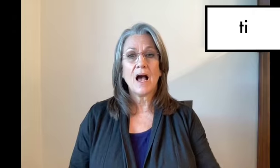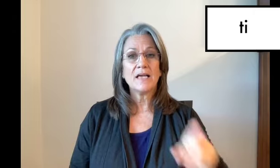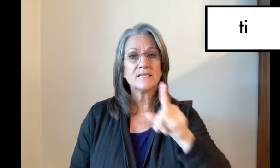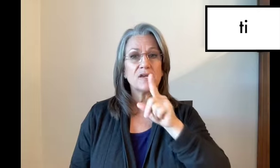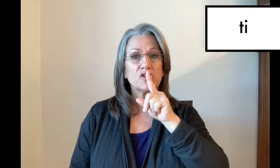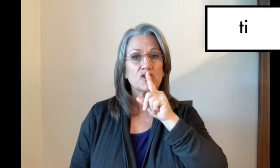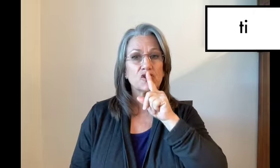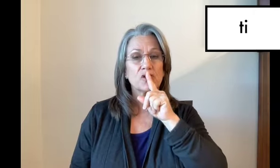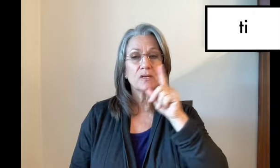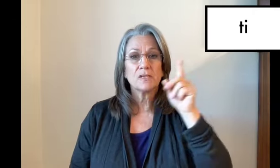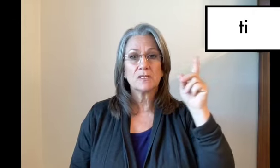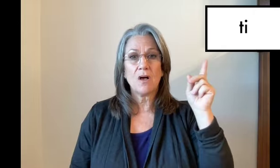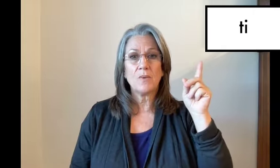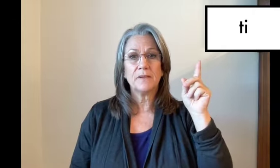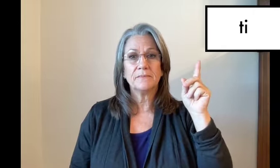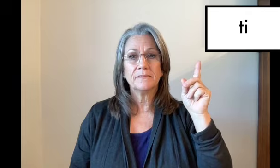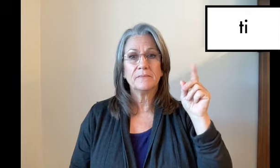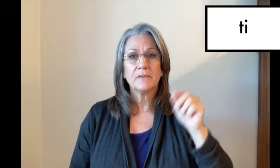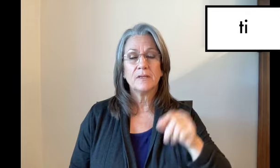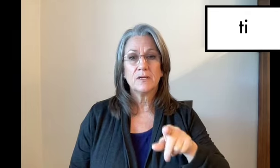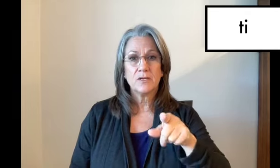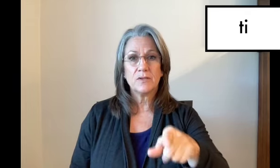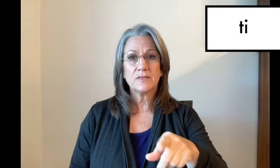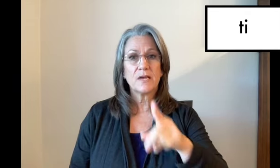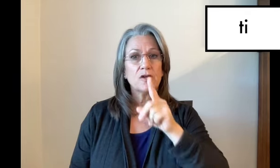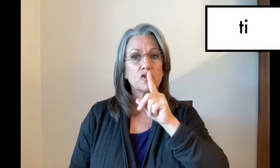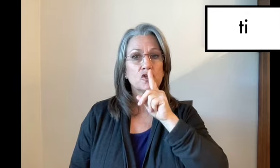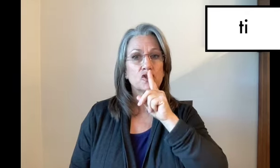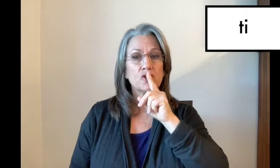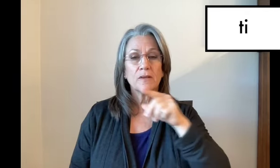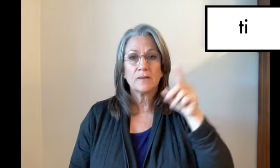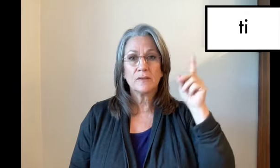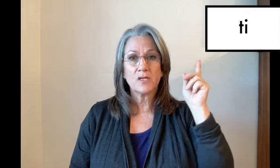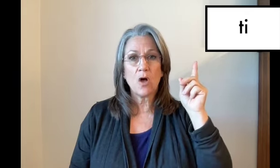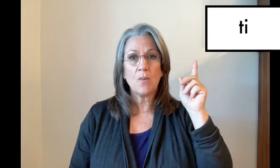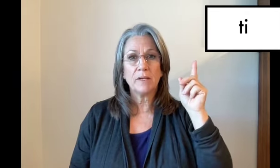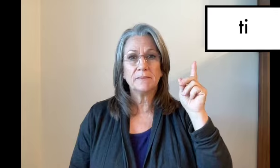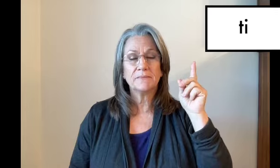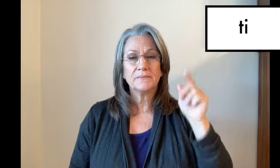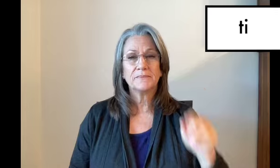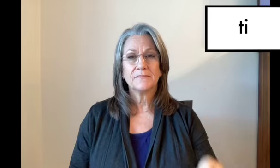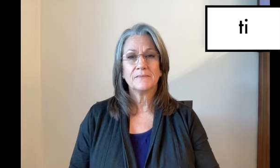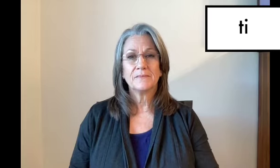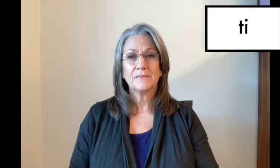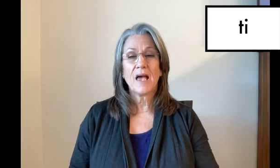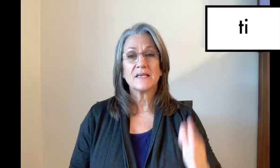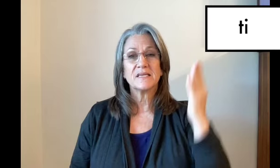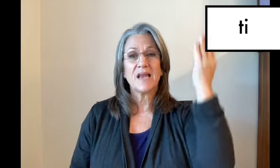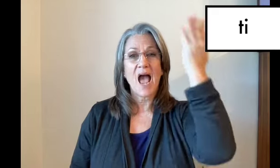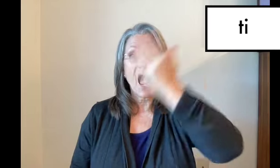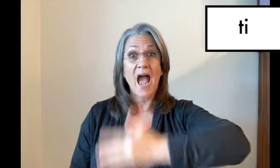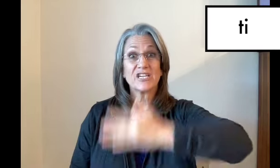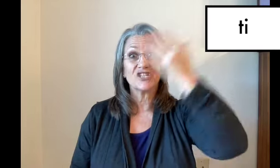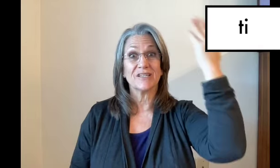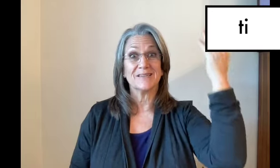I say sh, tall one. You say sh, the tall one, as in action.